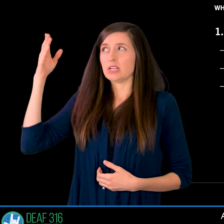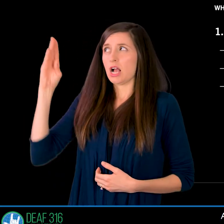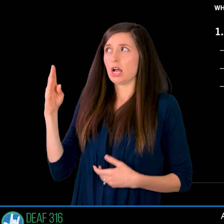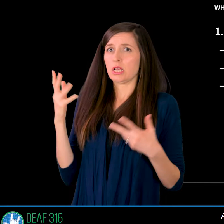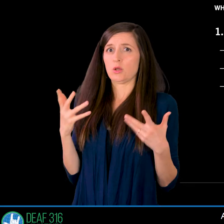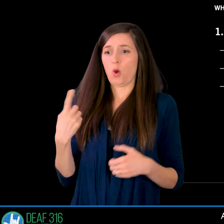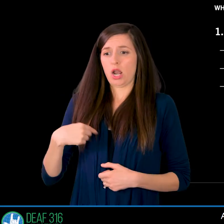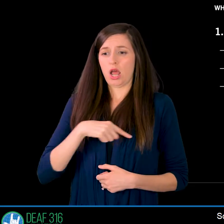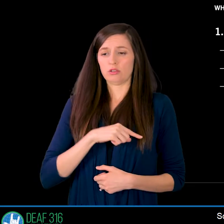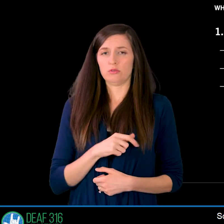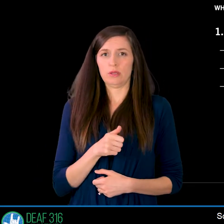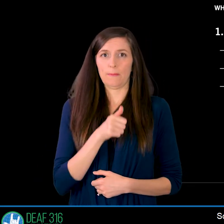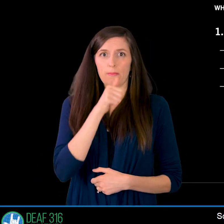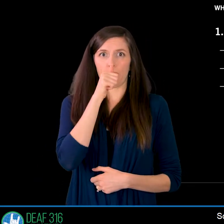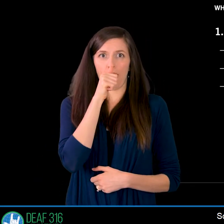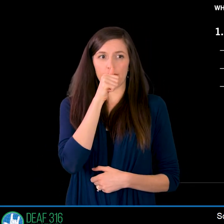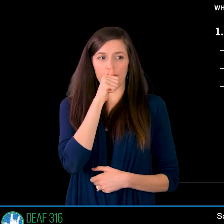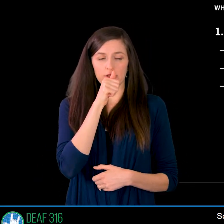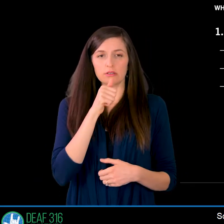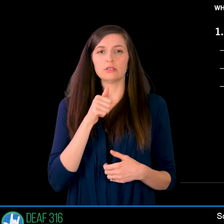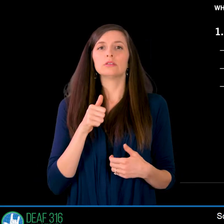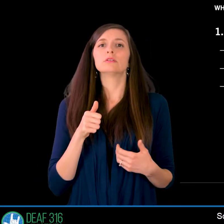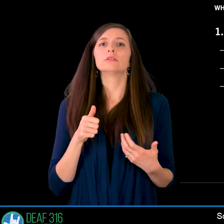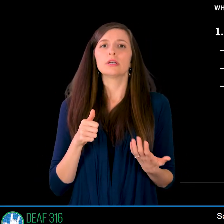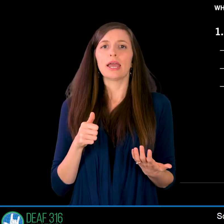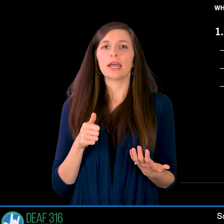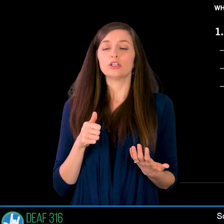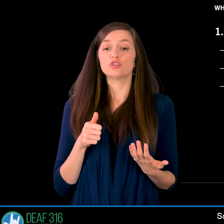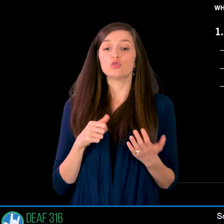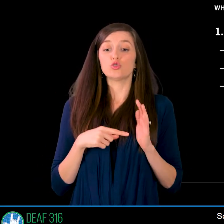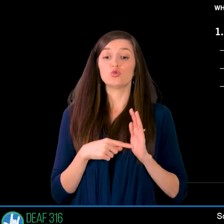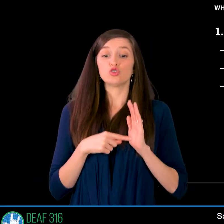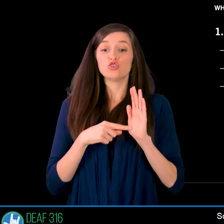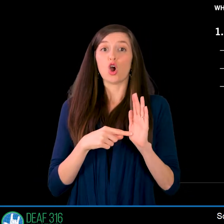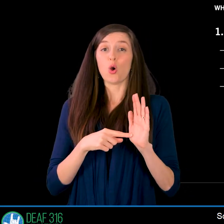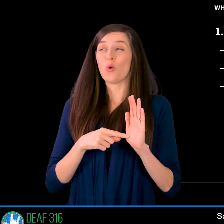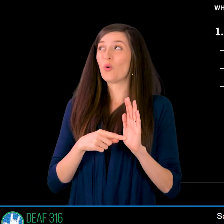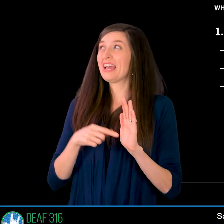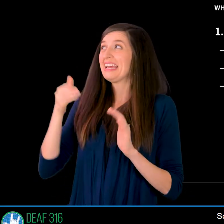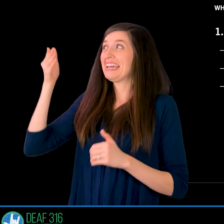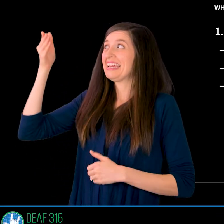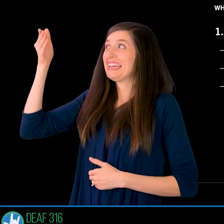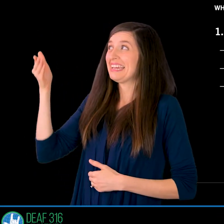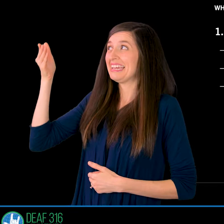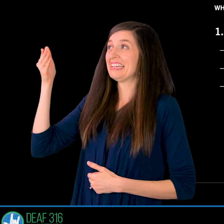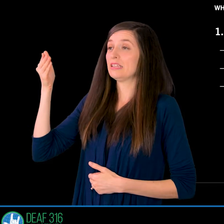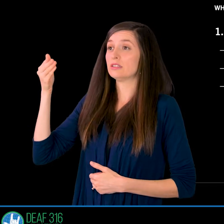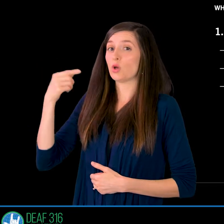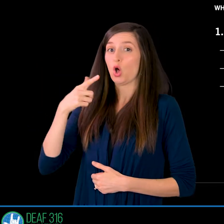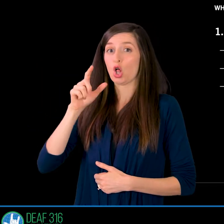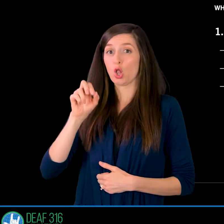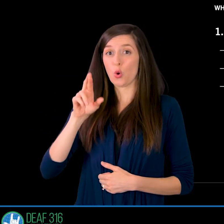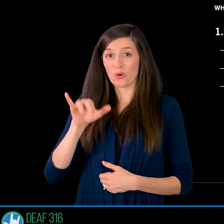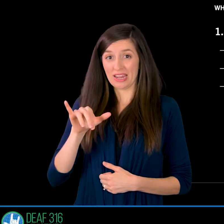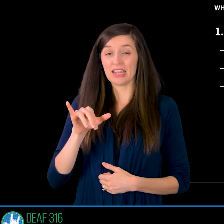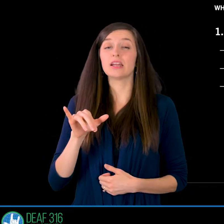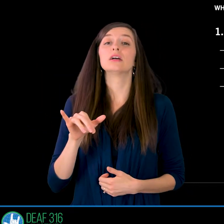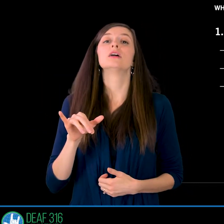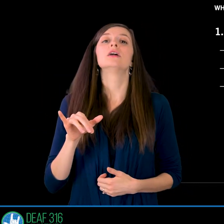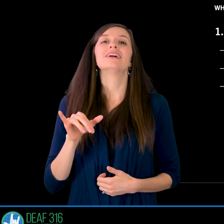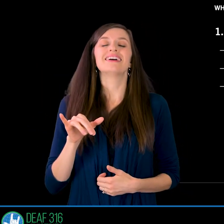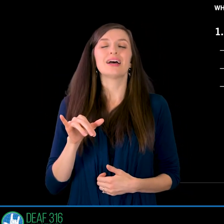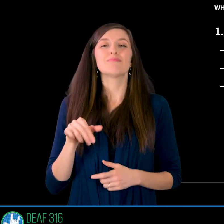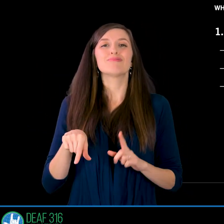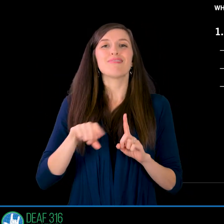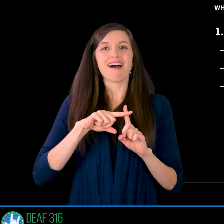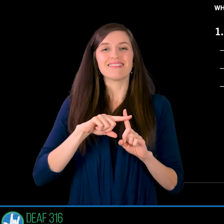merely private being. So His glory is to be shown as the greatest treasure by being enjoyed